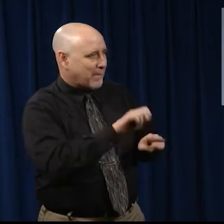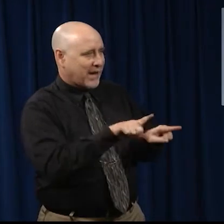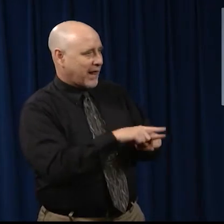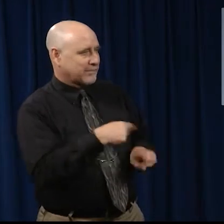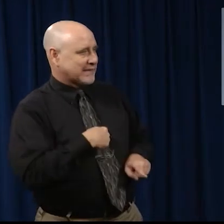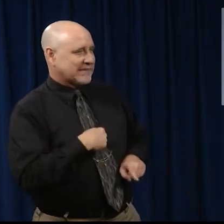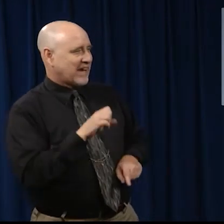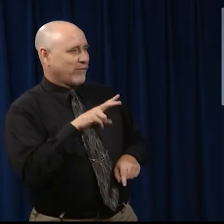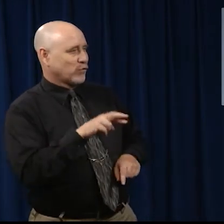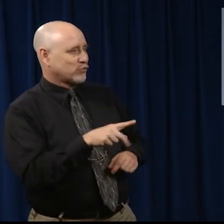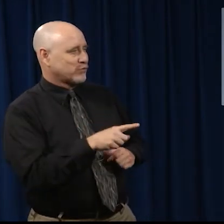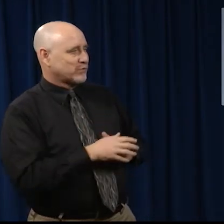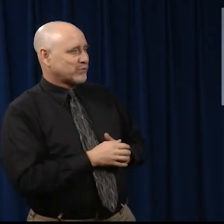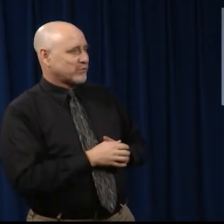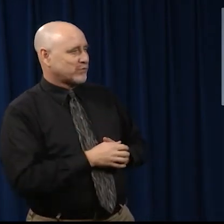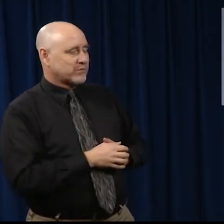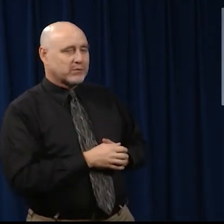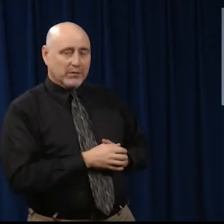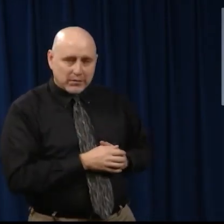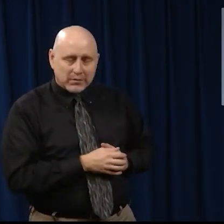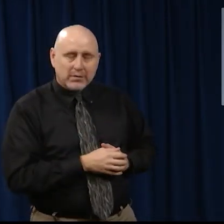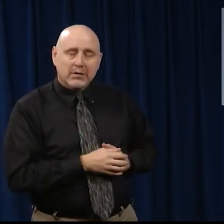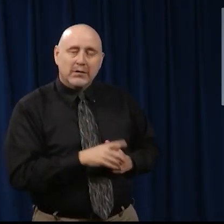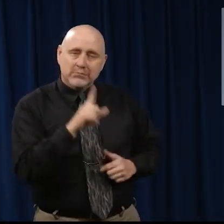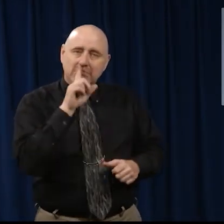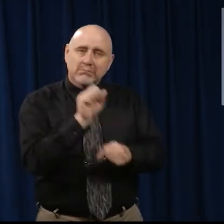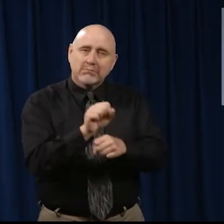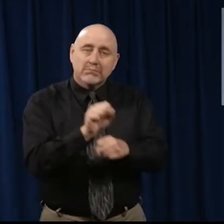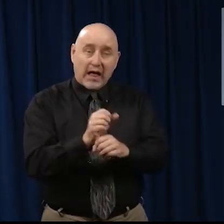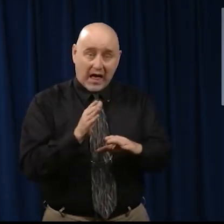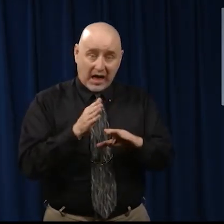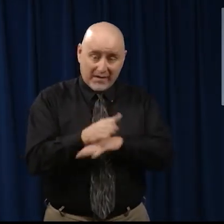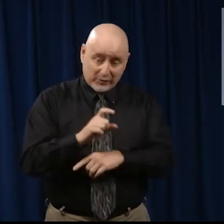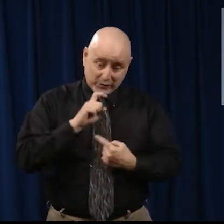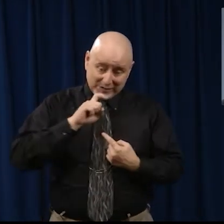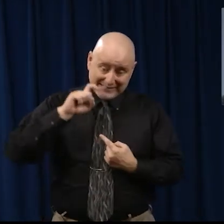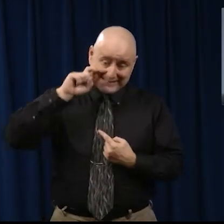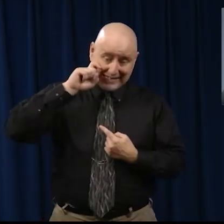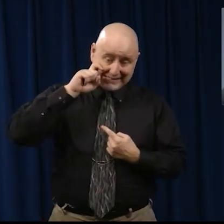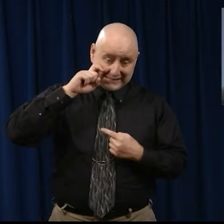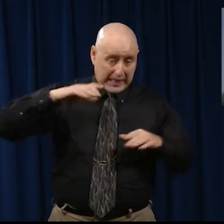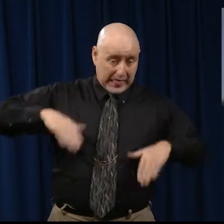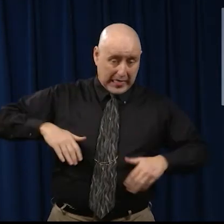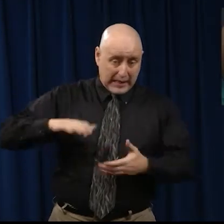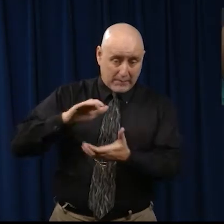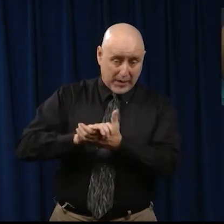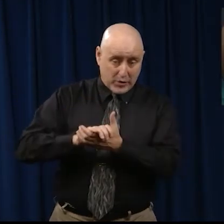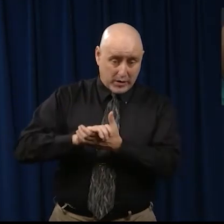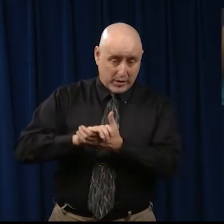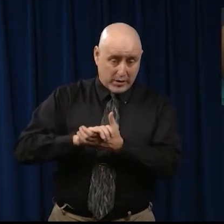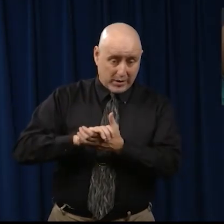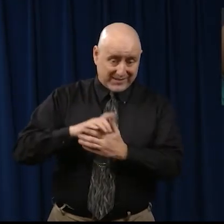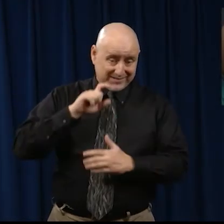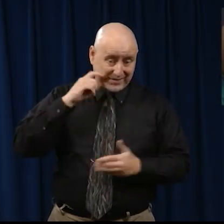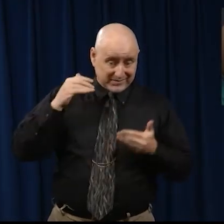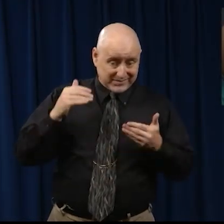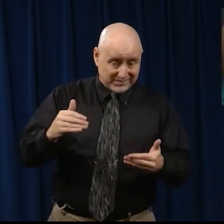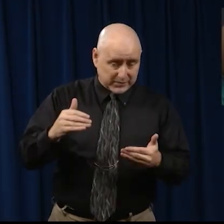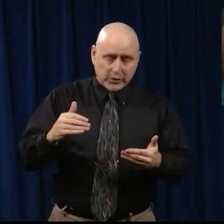be like me again. You know, that's the truth. Once you have sex outside of marriage,